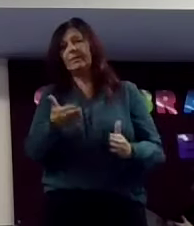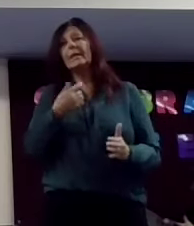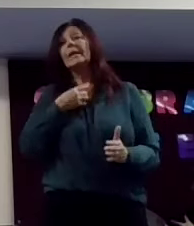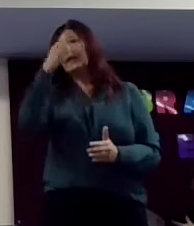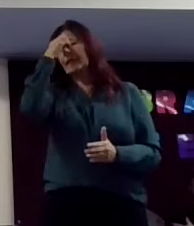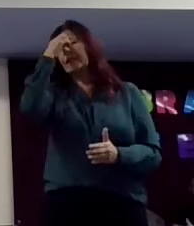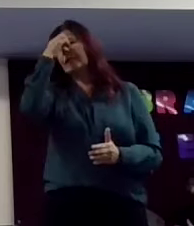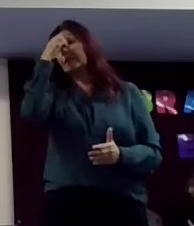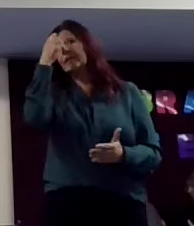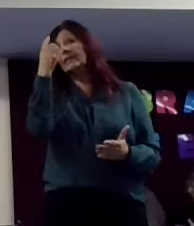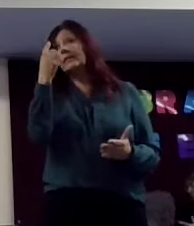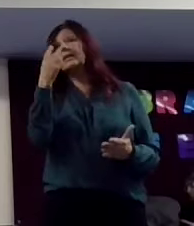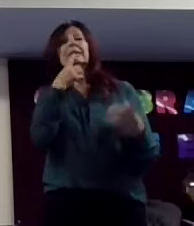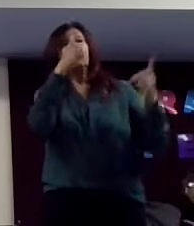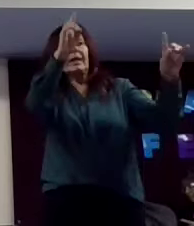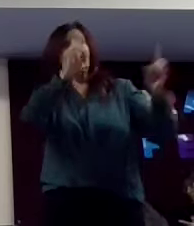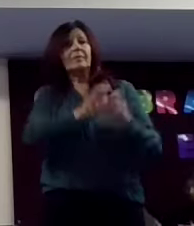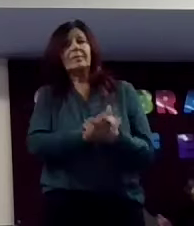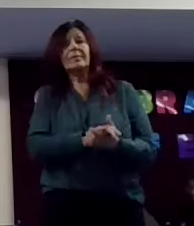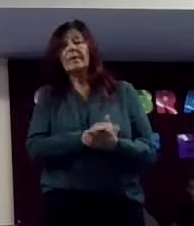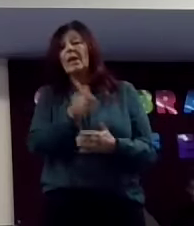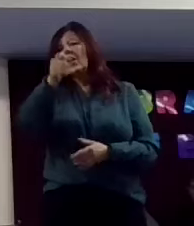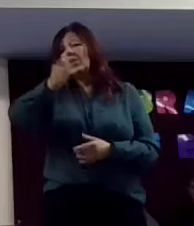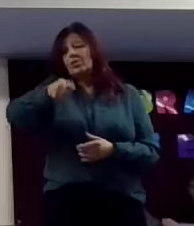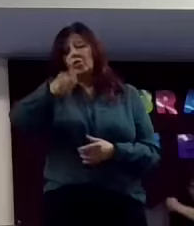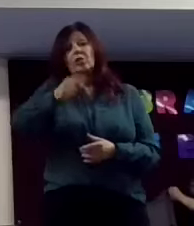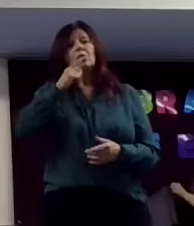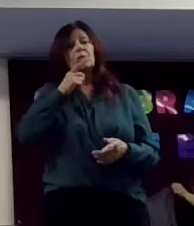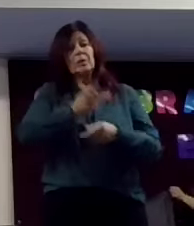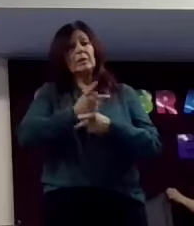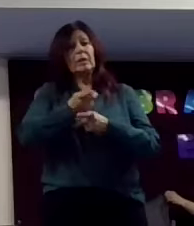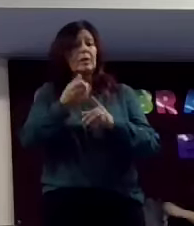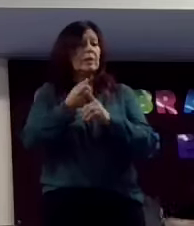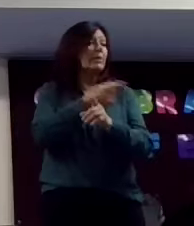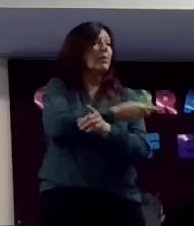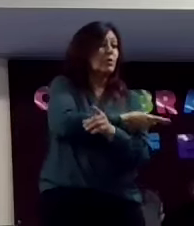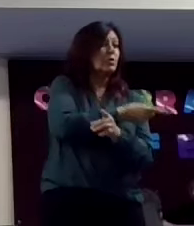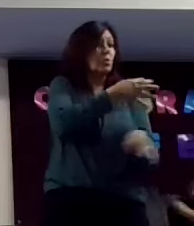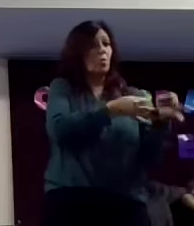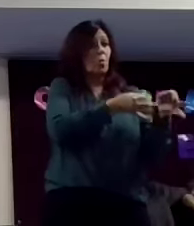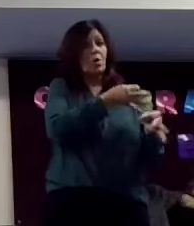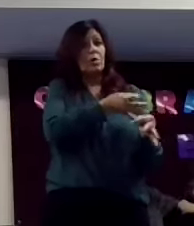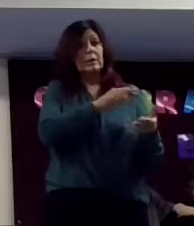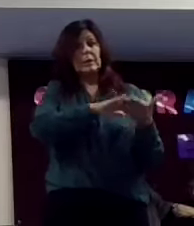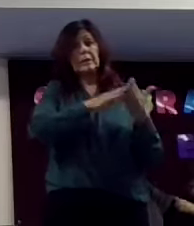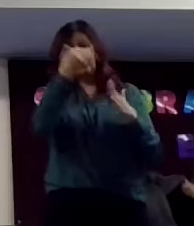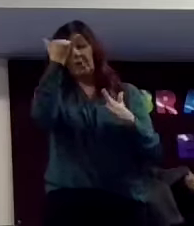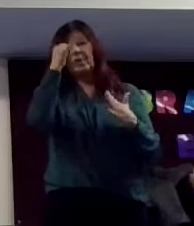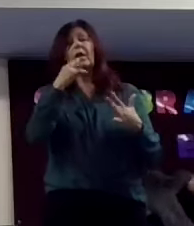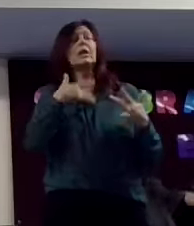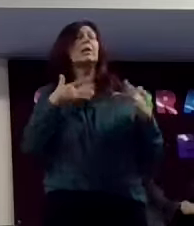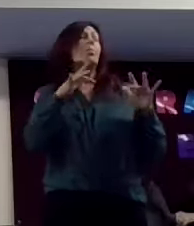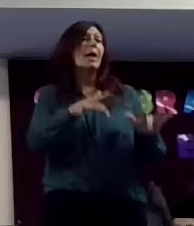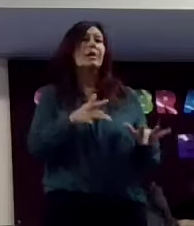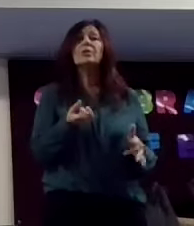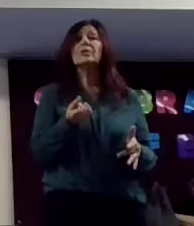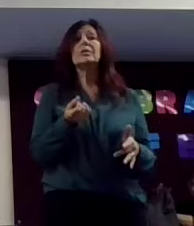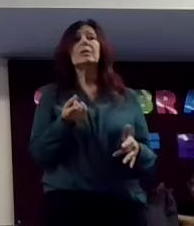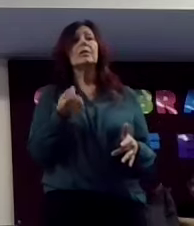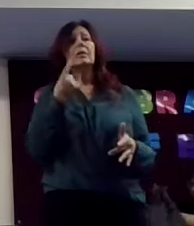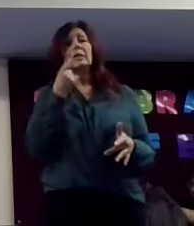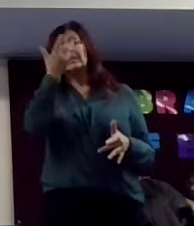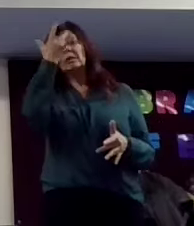I think it's effective. The judges that are handling those diversion courts in the city of Buffalo are compassionate, and we're doing